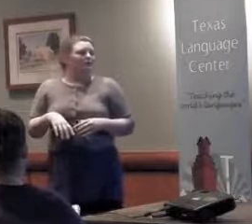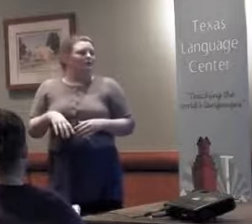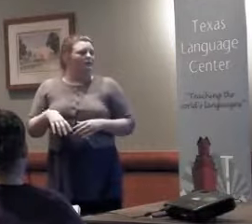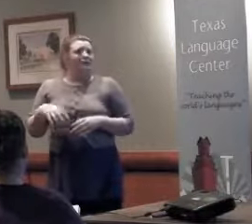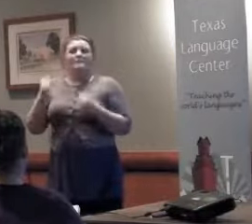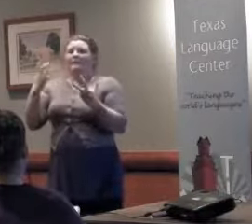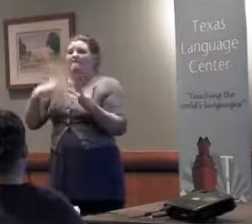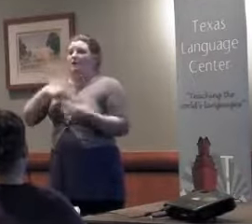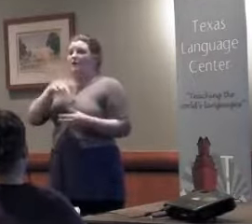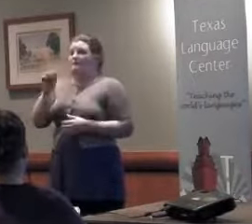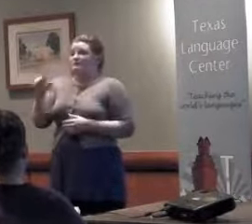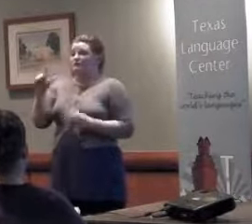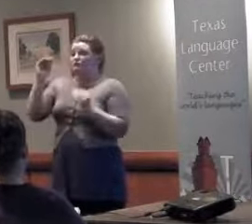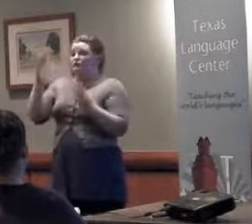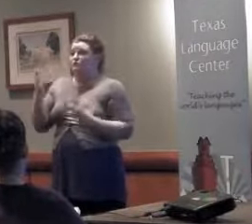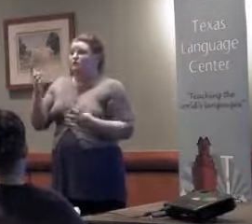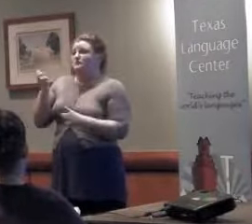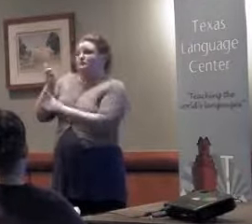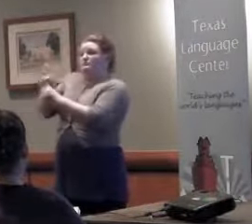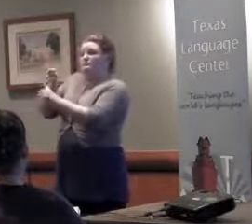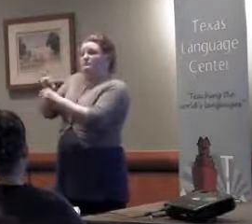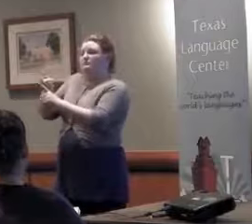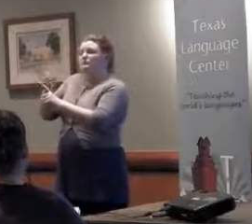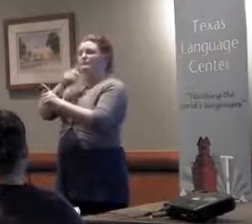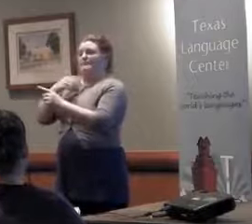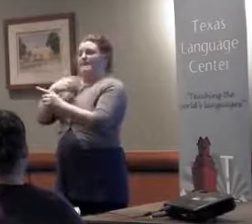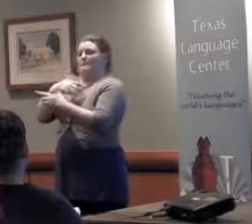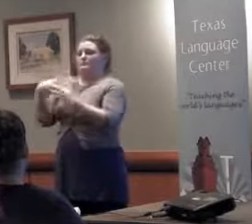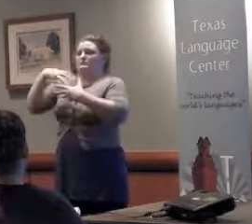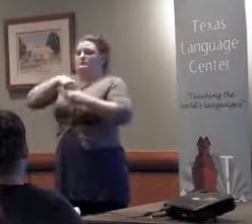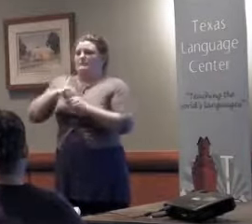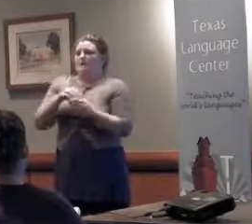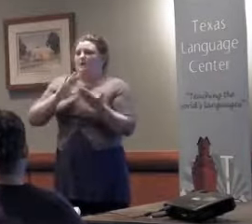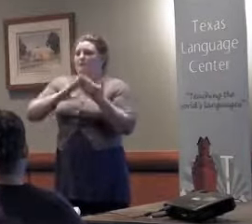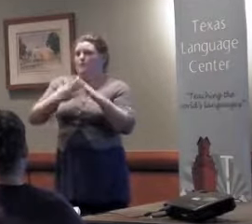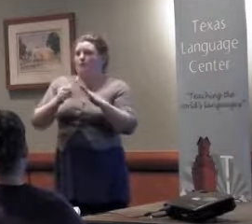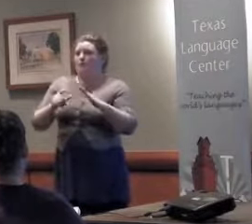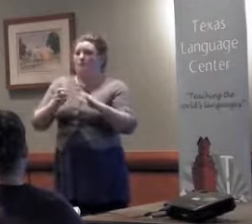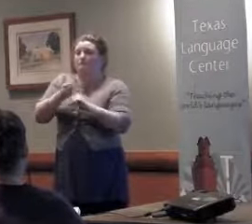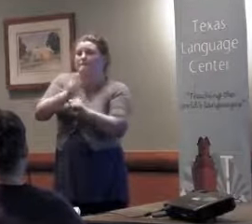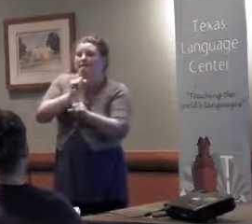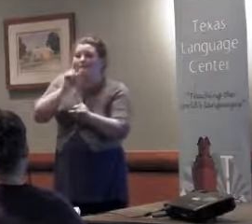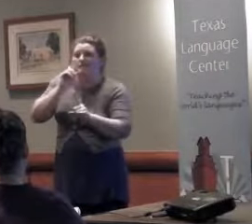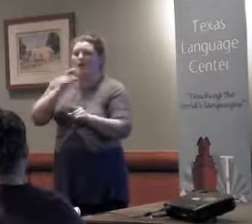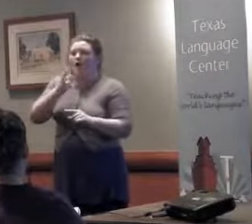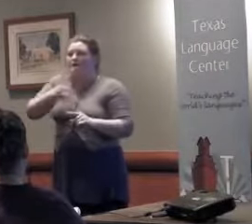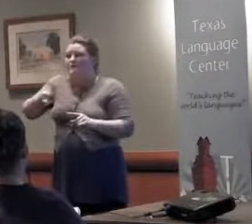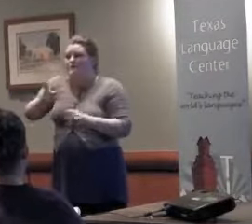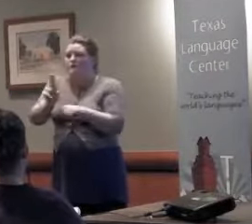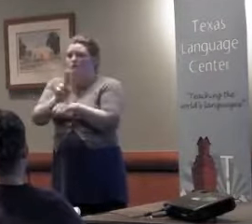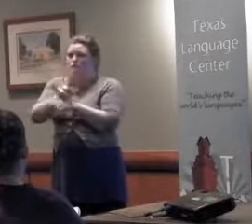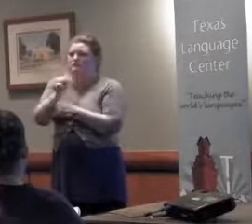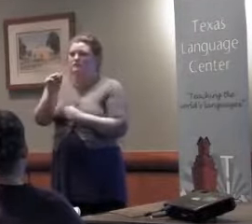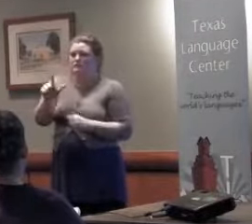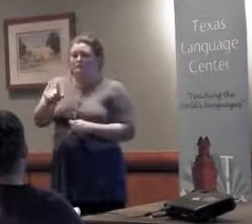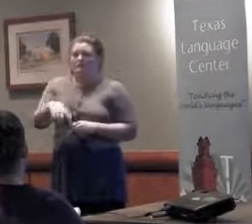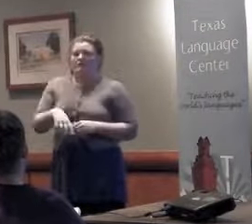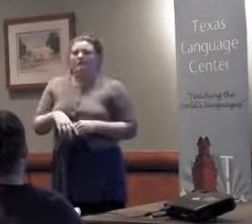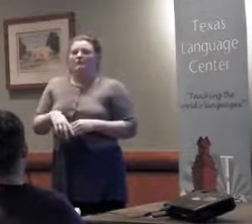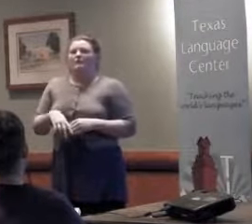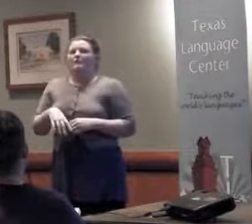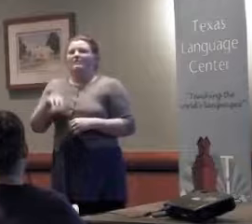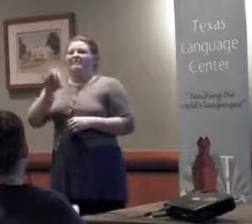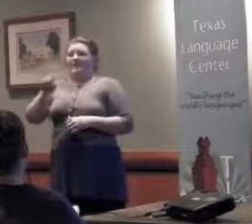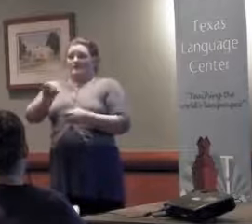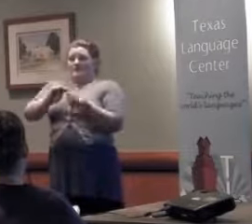Many of our ASL instructors are themselves members of the community, meaning they're deaf or part of the users of ASL.